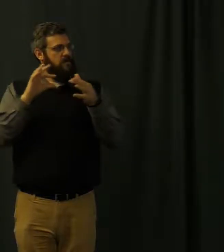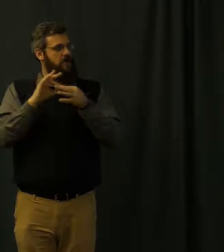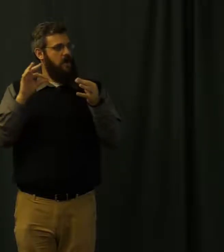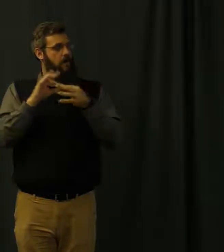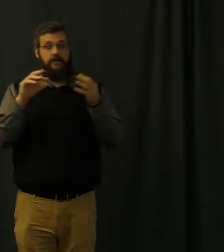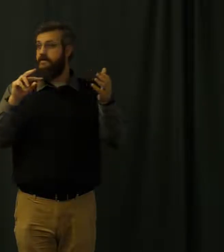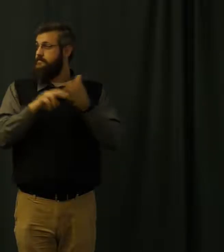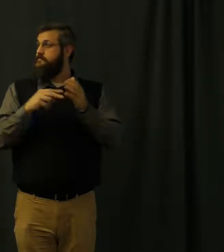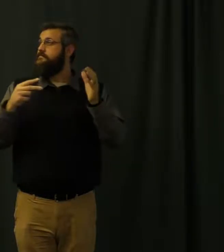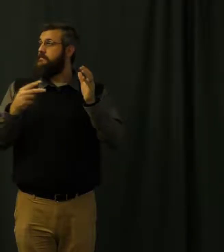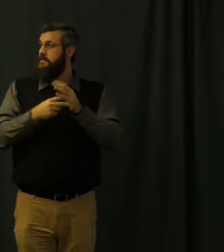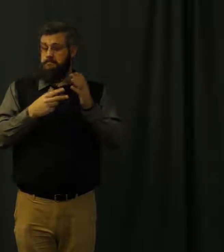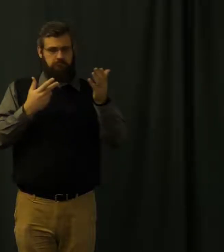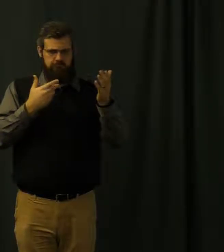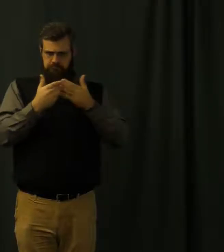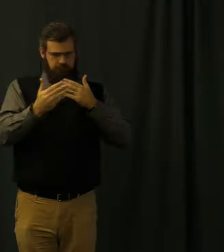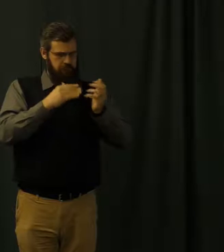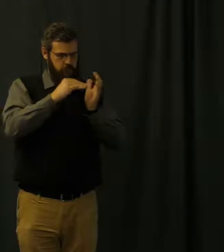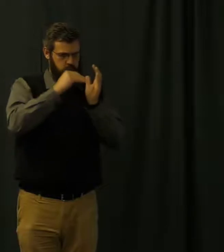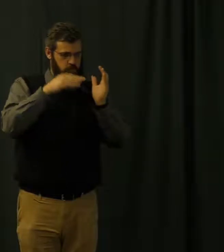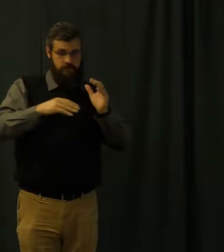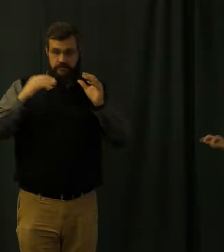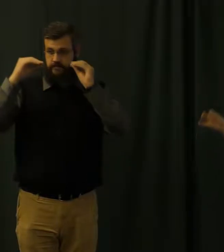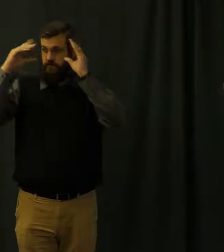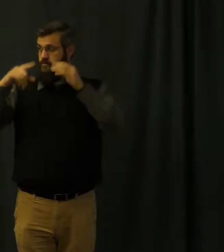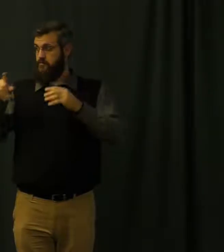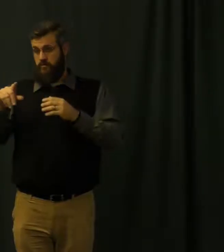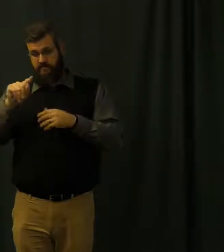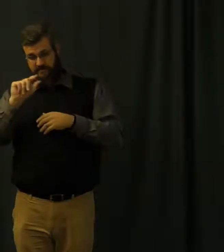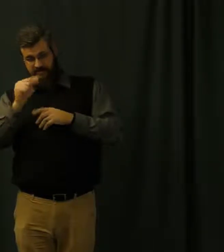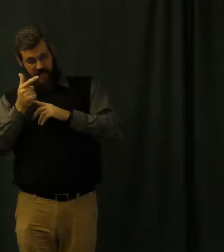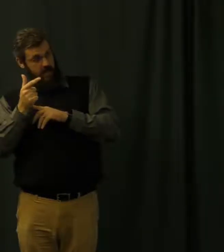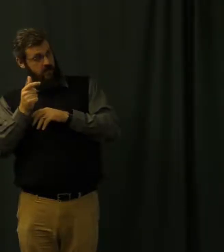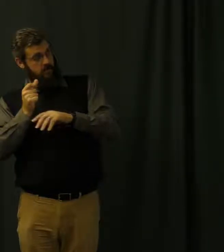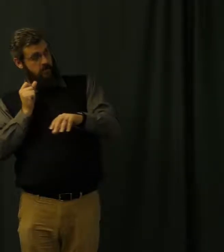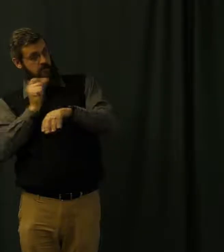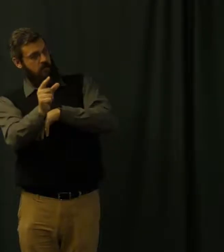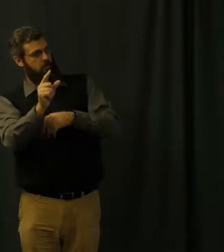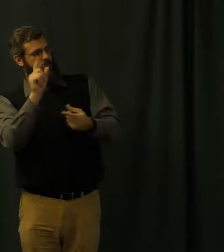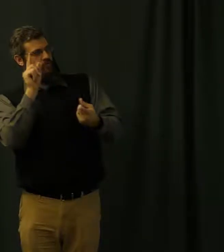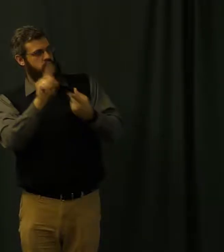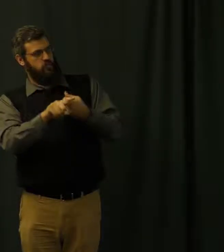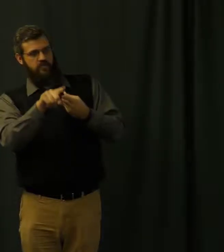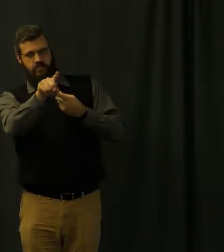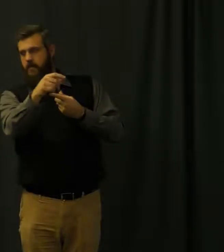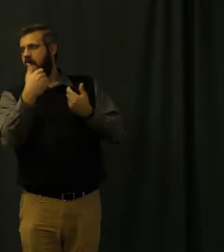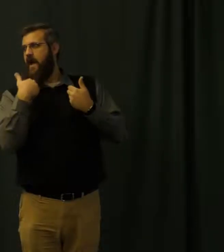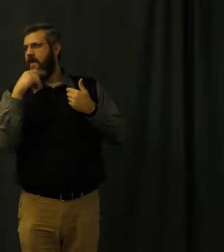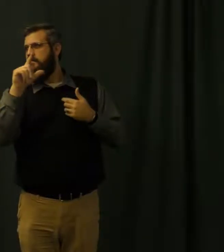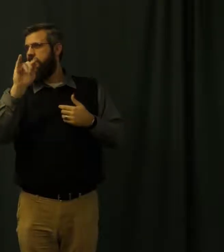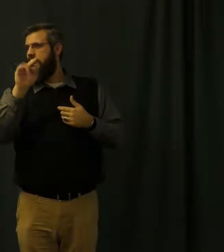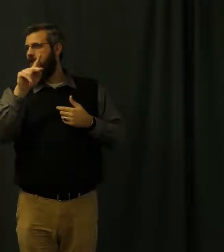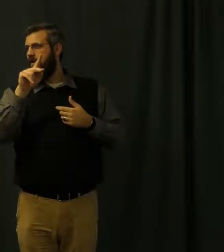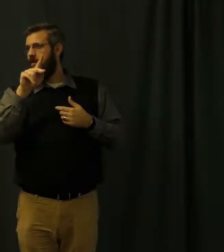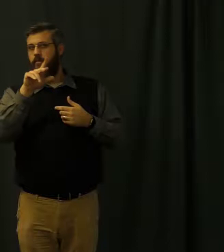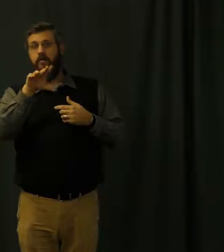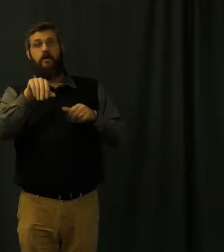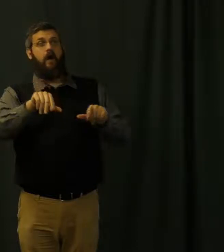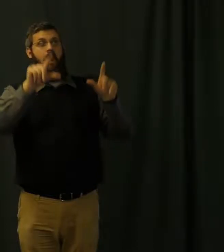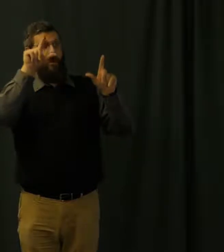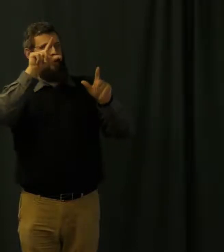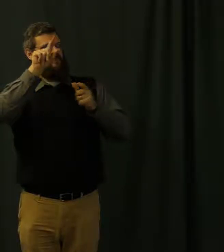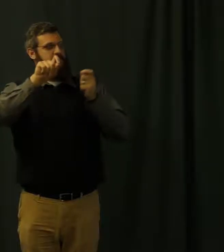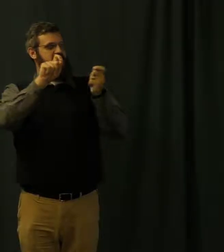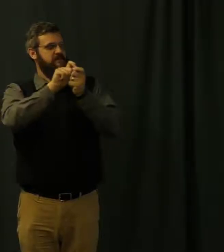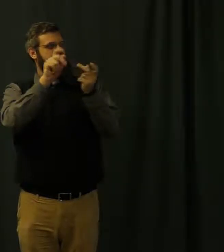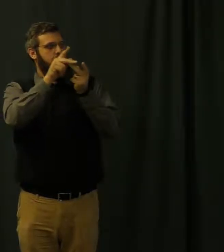that person, student or teacher, an email with a link directly back to that exact location in the document. I thought this was